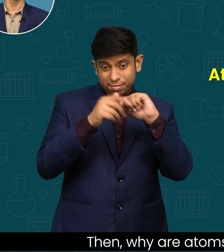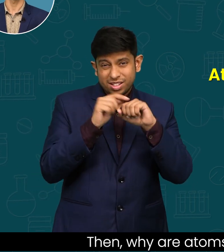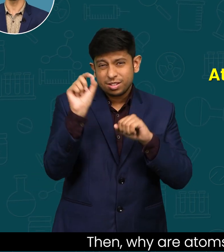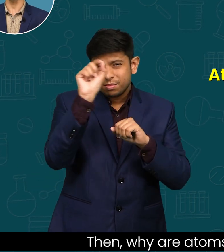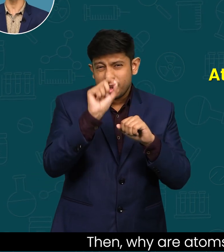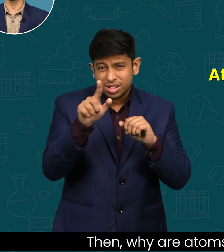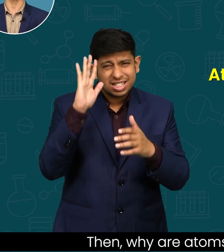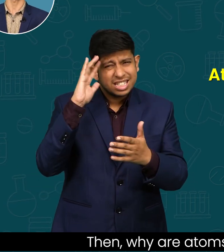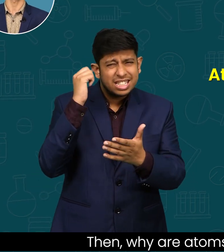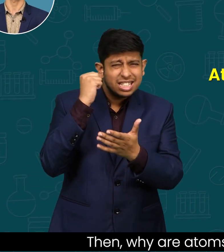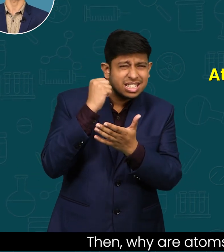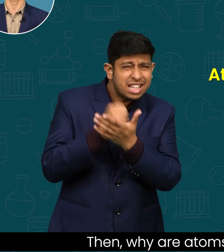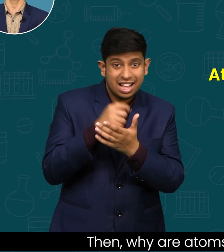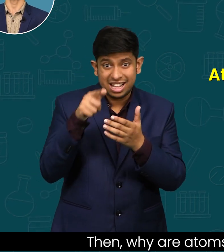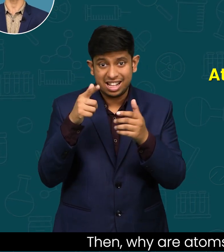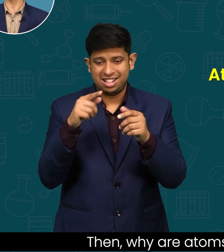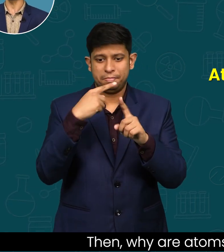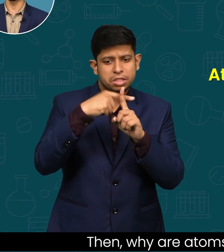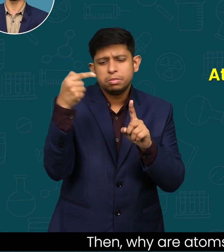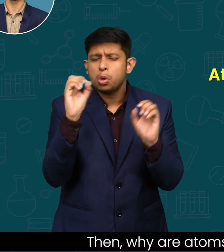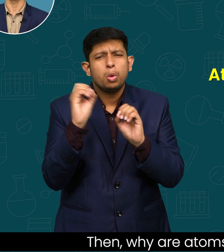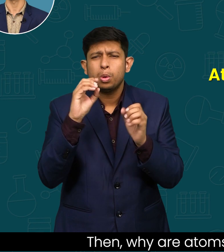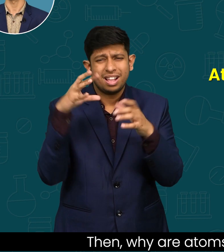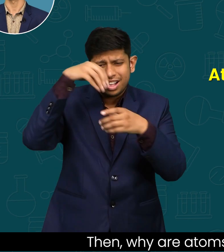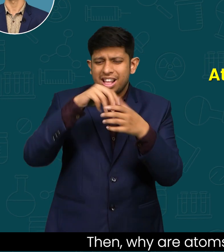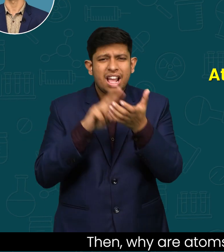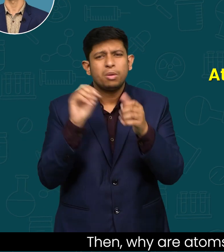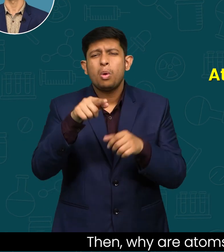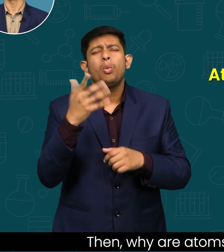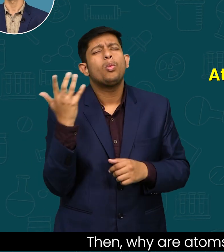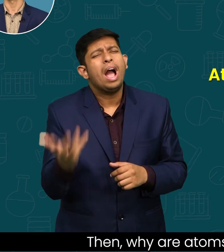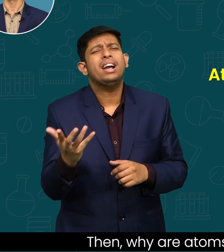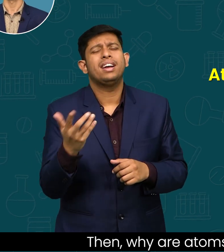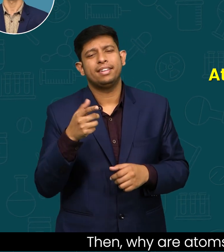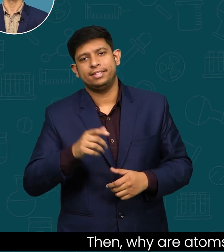Then, why are atoms considered to be neutral?